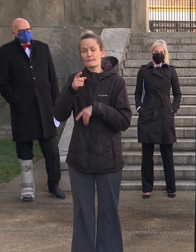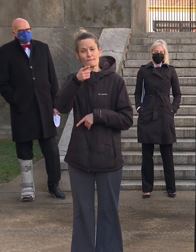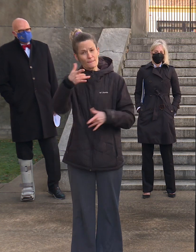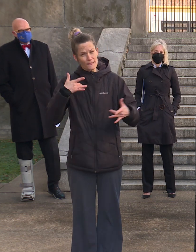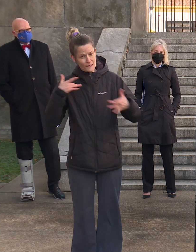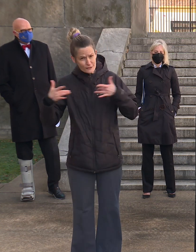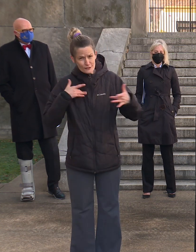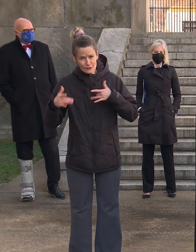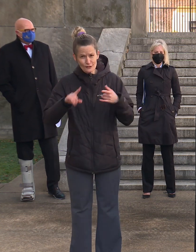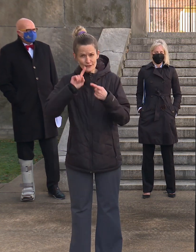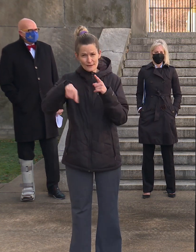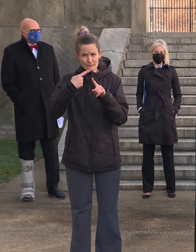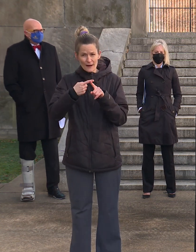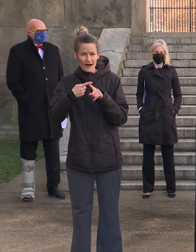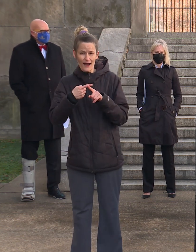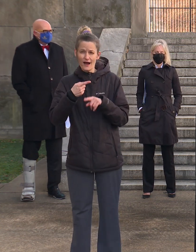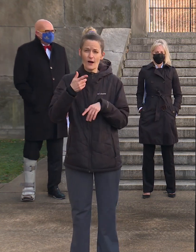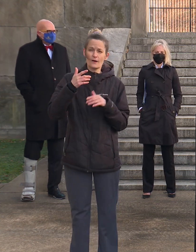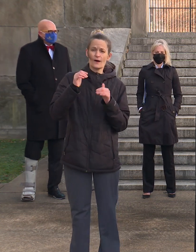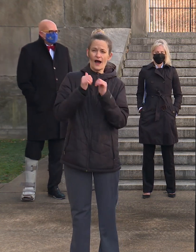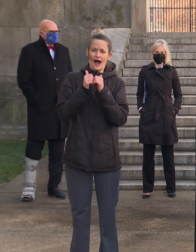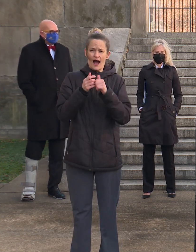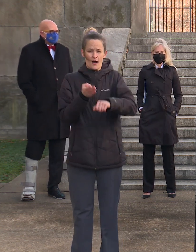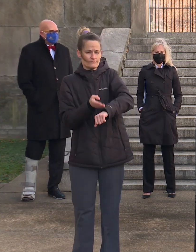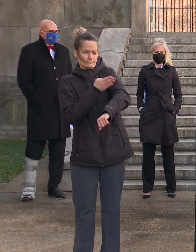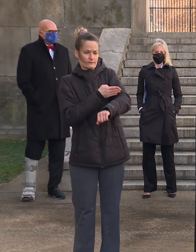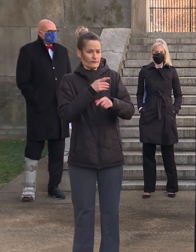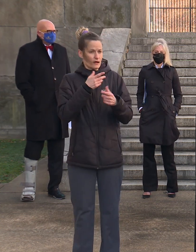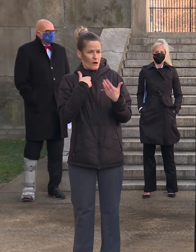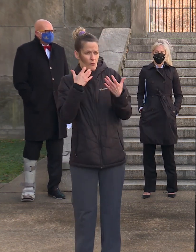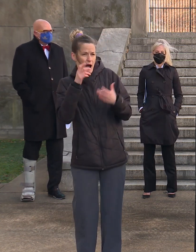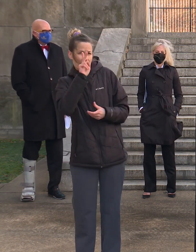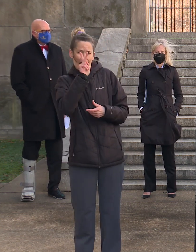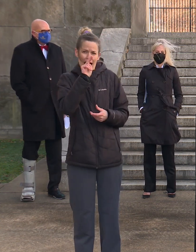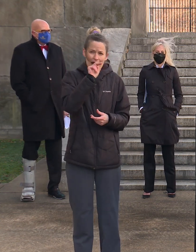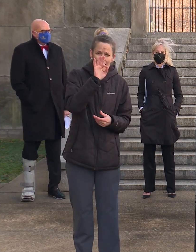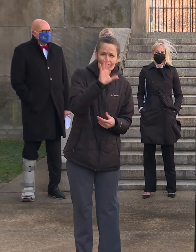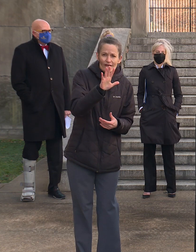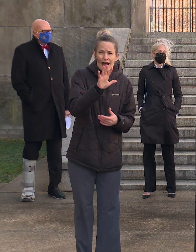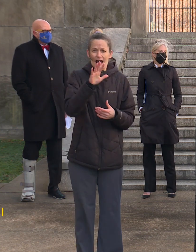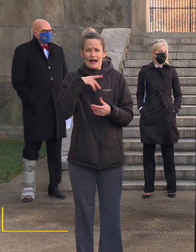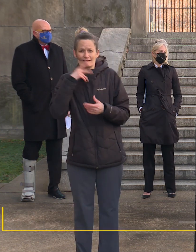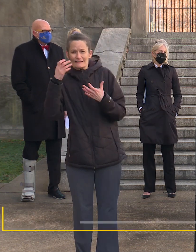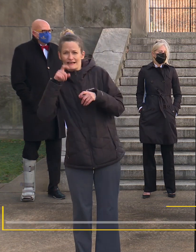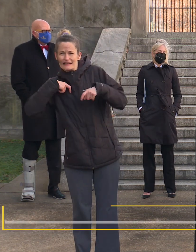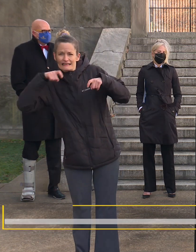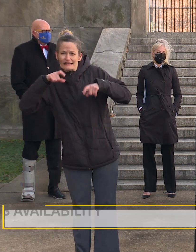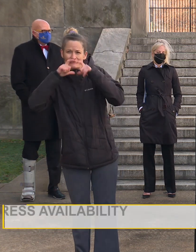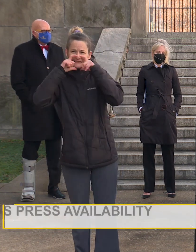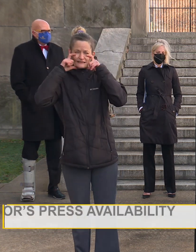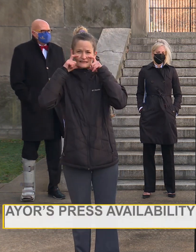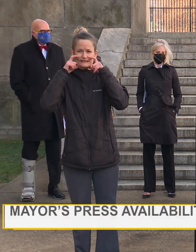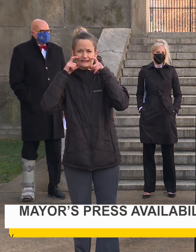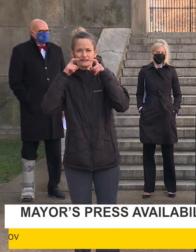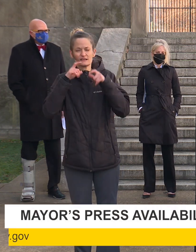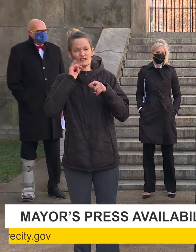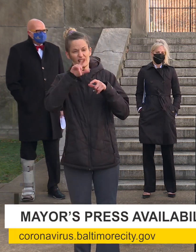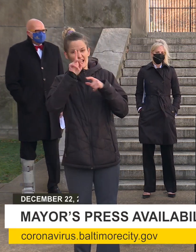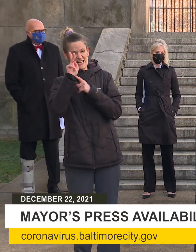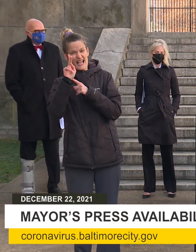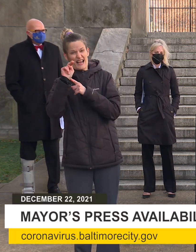grade KN95 or N95 mask. It will afford you greater protection. Number two, make sure you